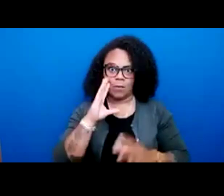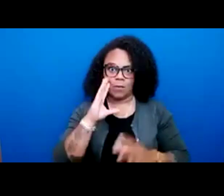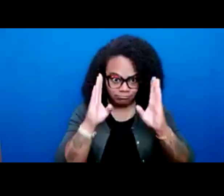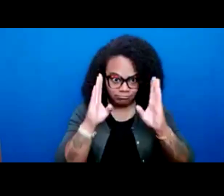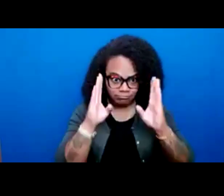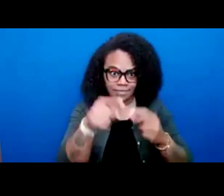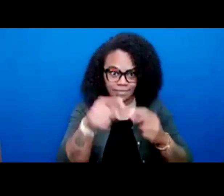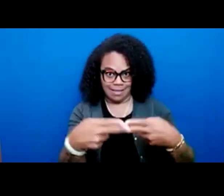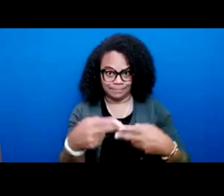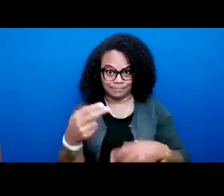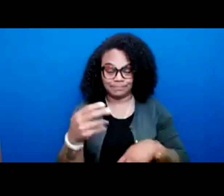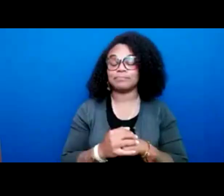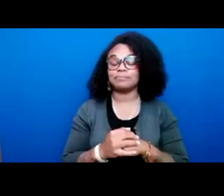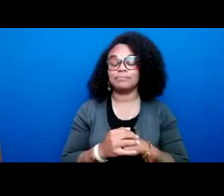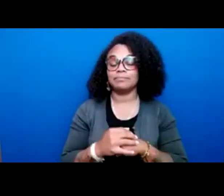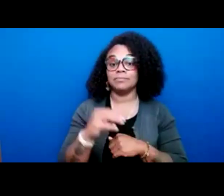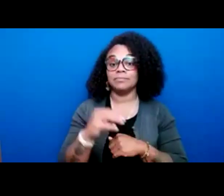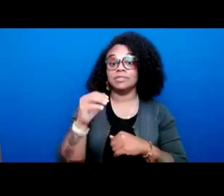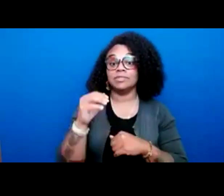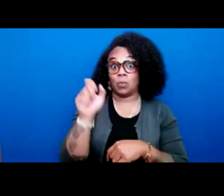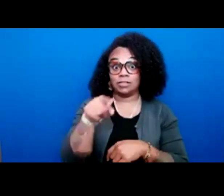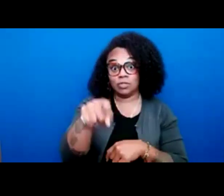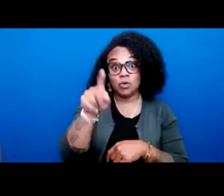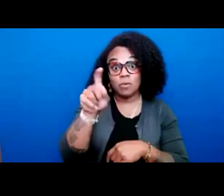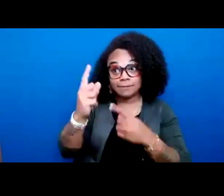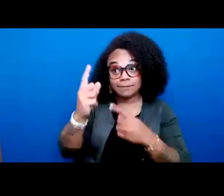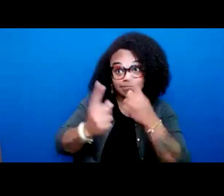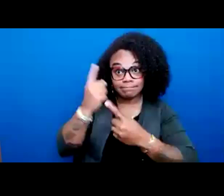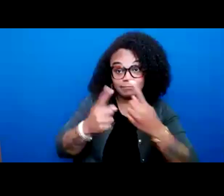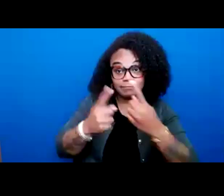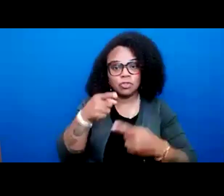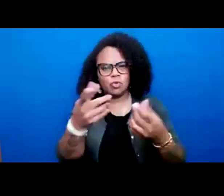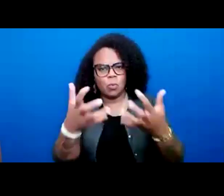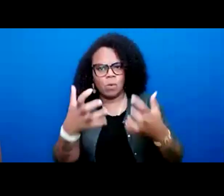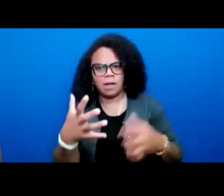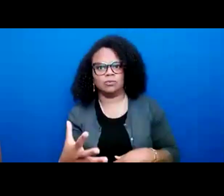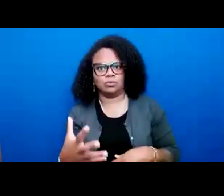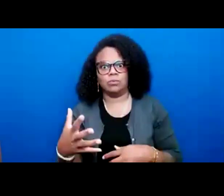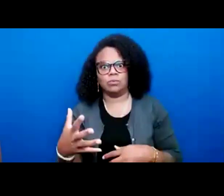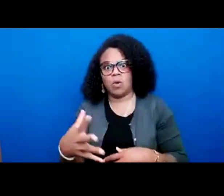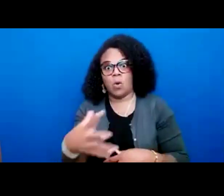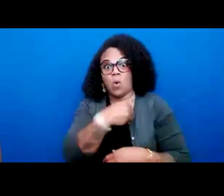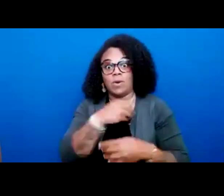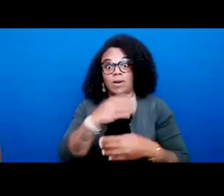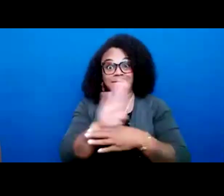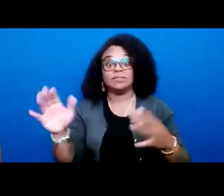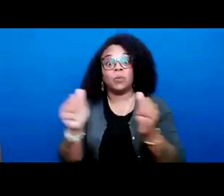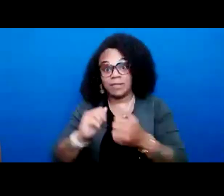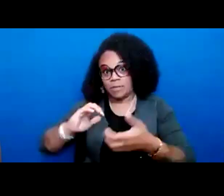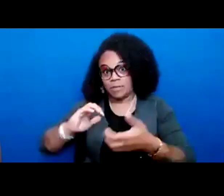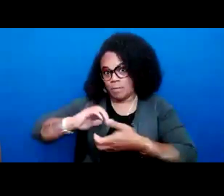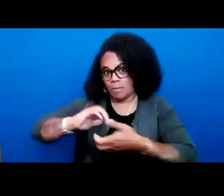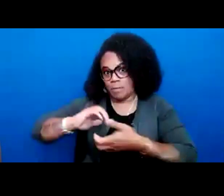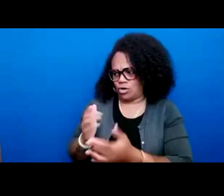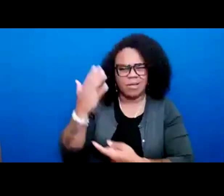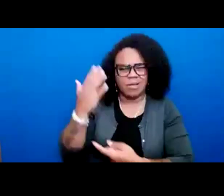The question is, you got to ask yourself, why do you want a partnership? Why do you want to share your business with someone? There may be lots of